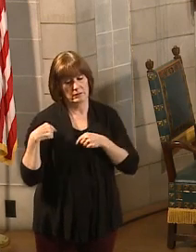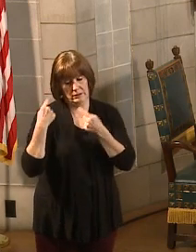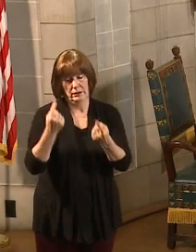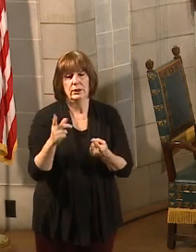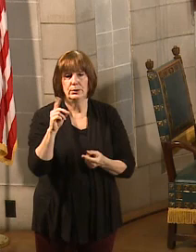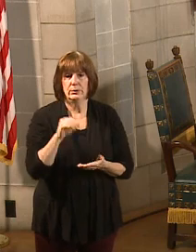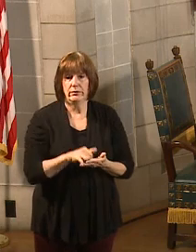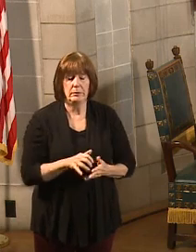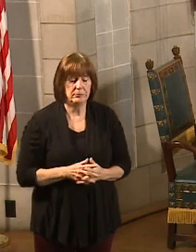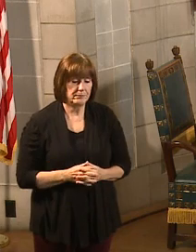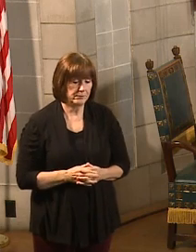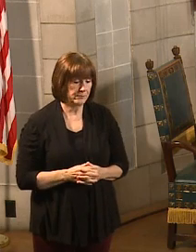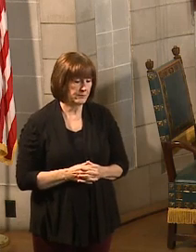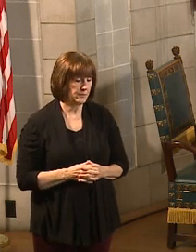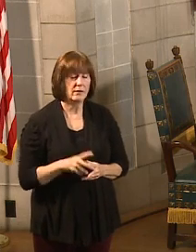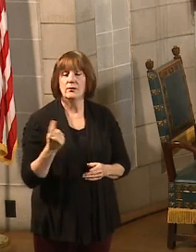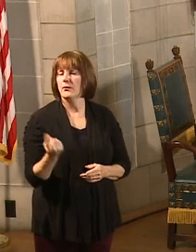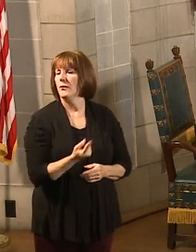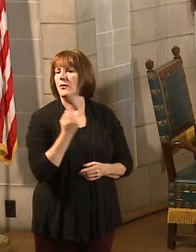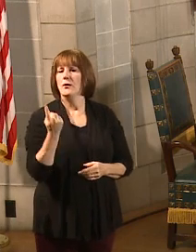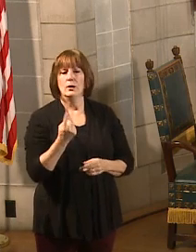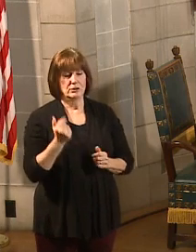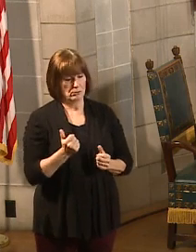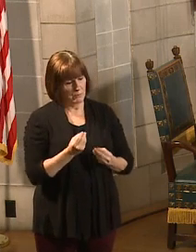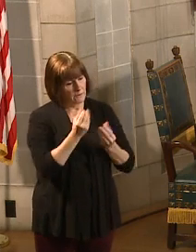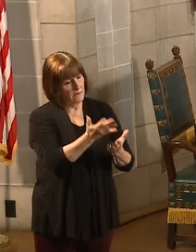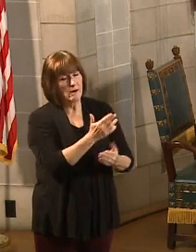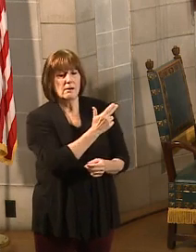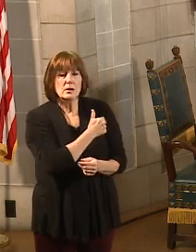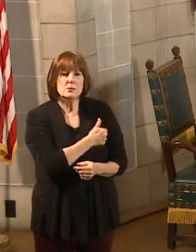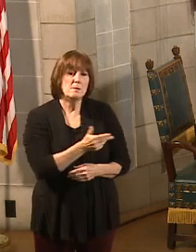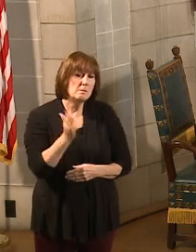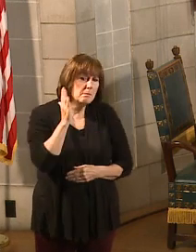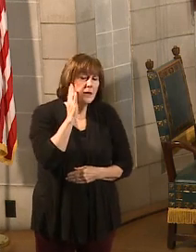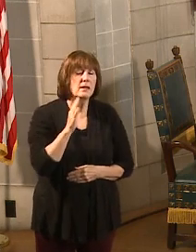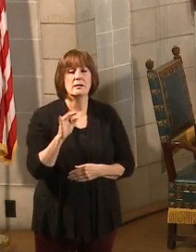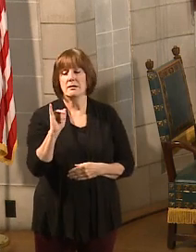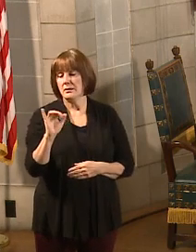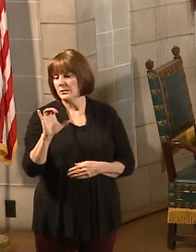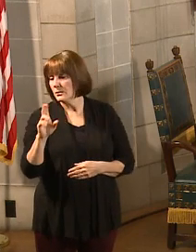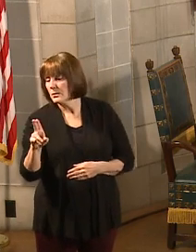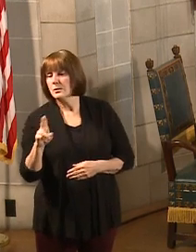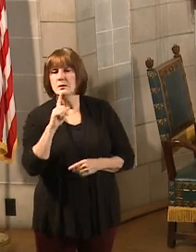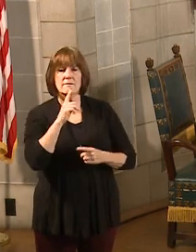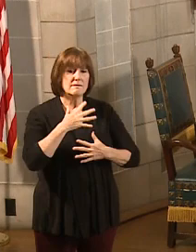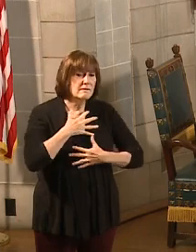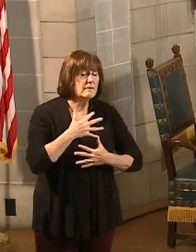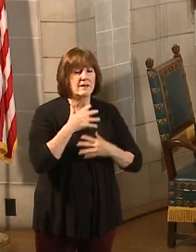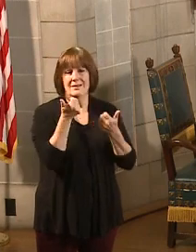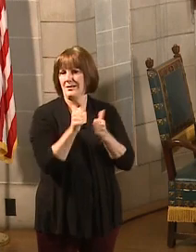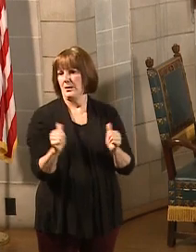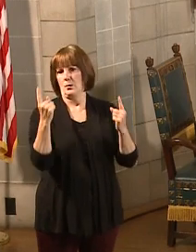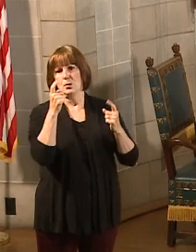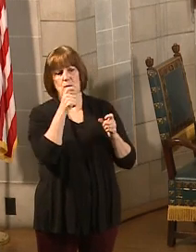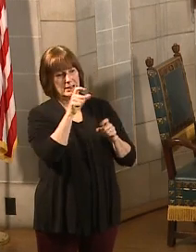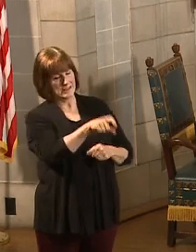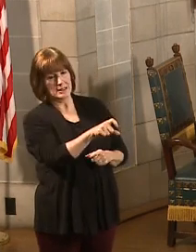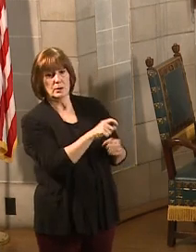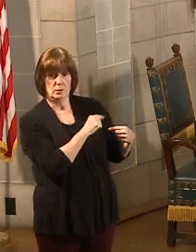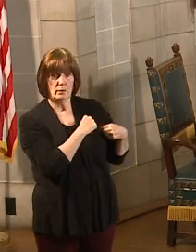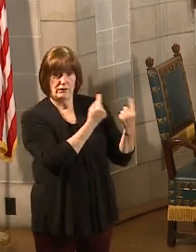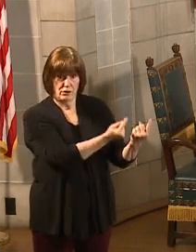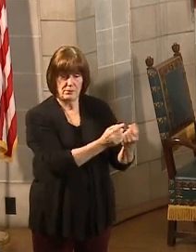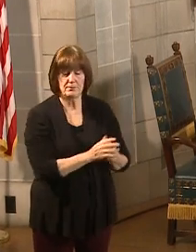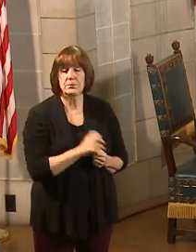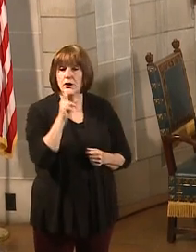to do that. We've always been able to provide that hospital bed, that ICU bed, or that ventilator to anybody who's needed it when they needed it. In fact, if